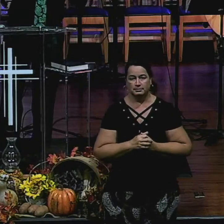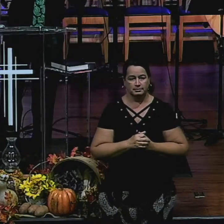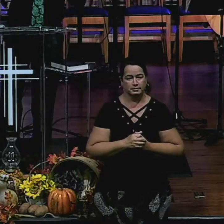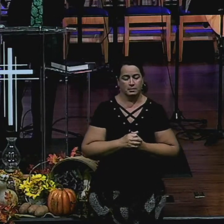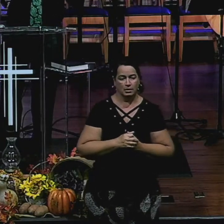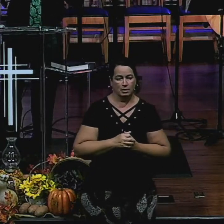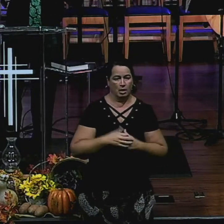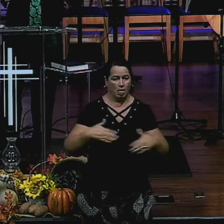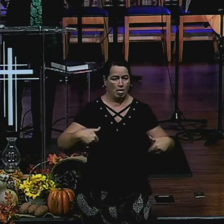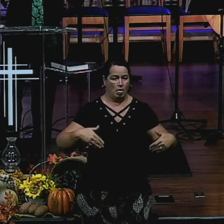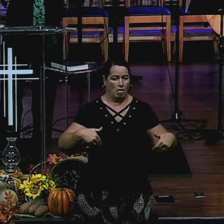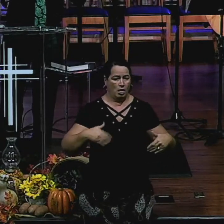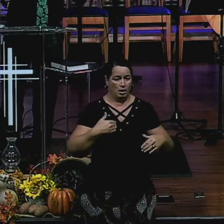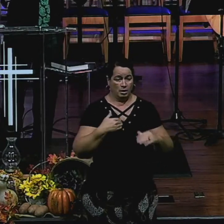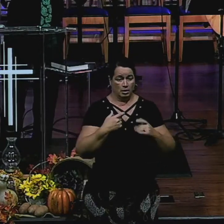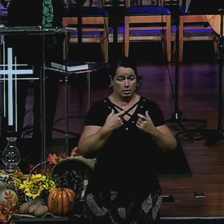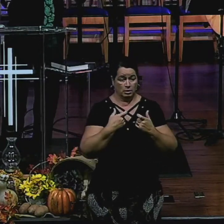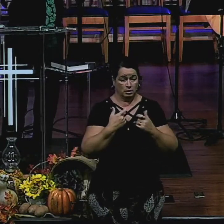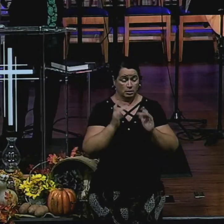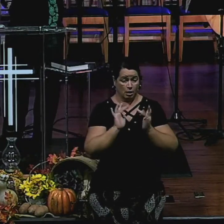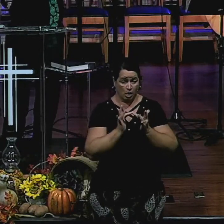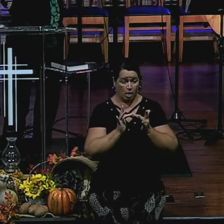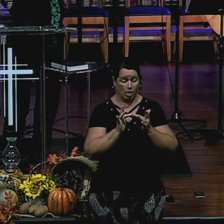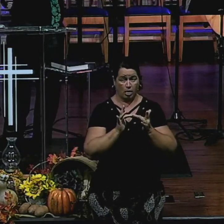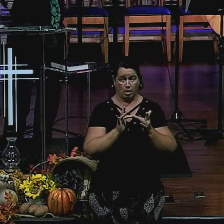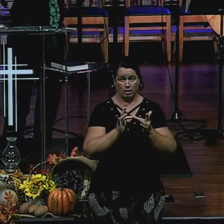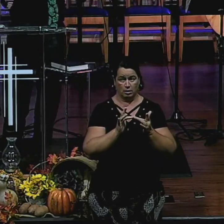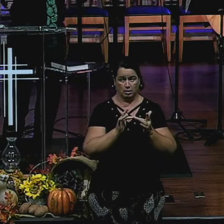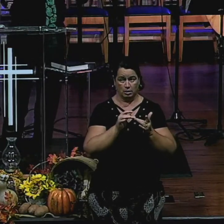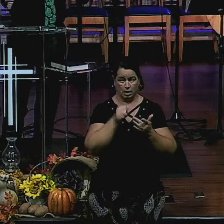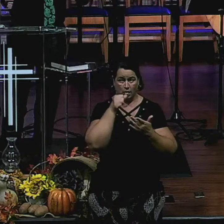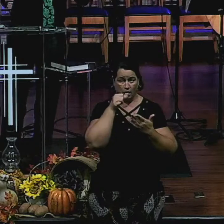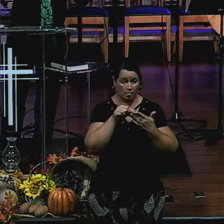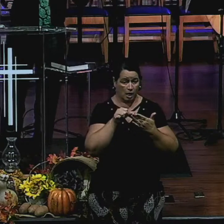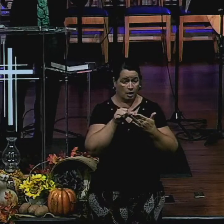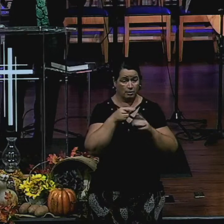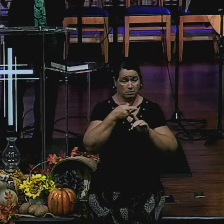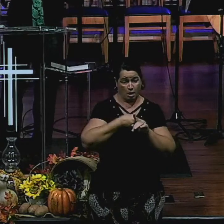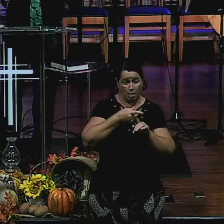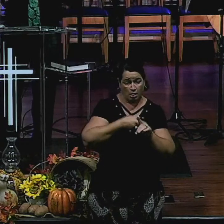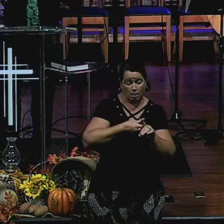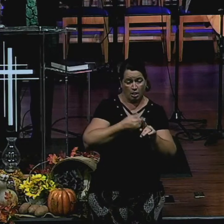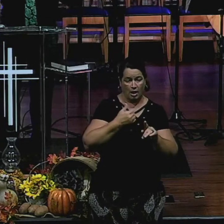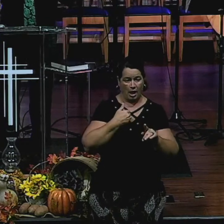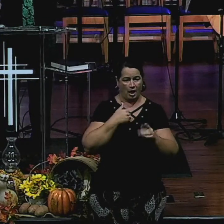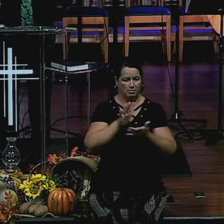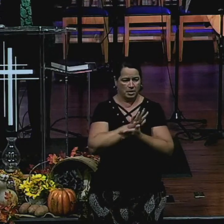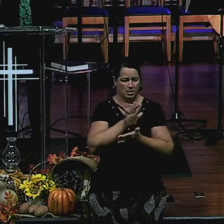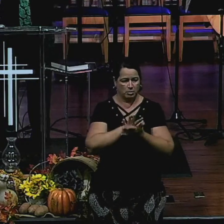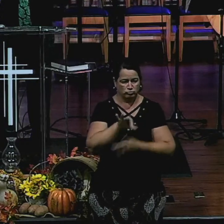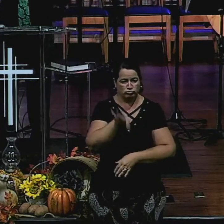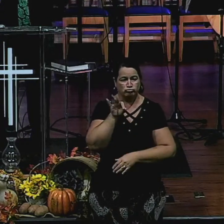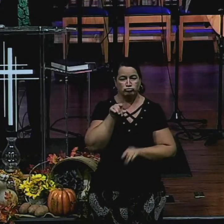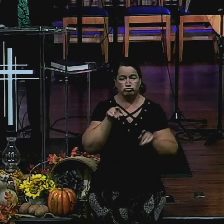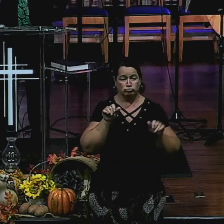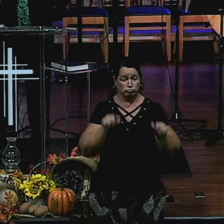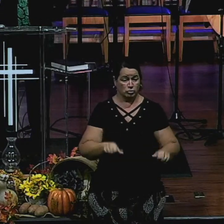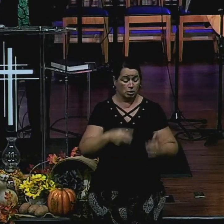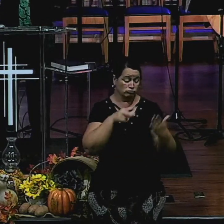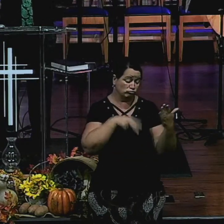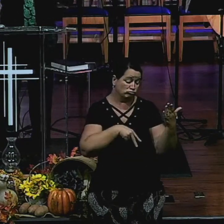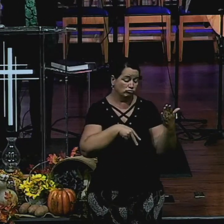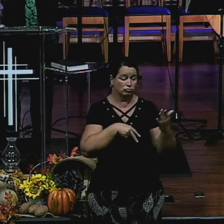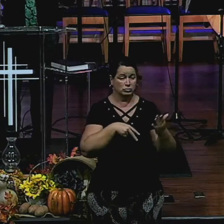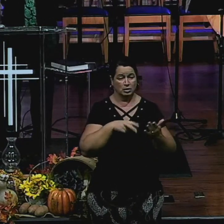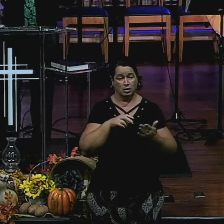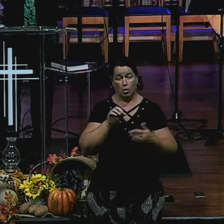you haven't got it electronically, your newsletter, your monthly newsletter, we have physical copies in the back in the Welcome Center, and you can read about